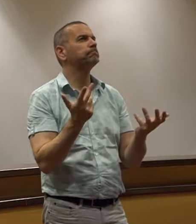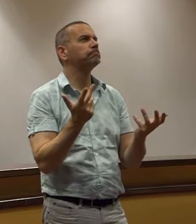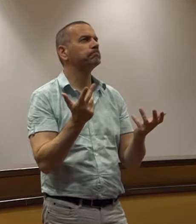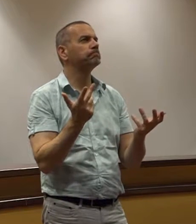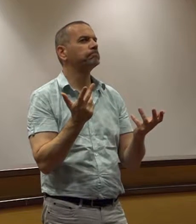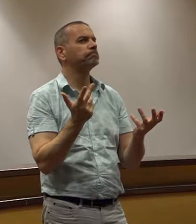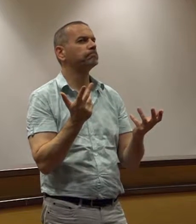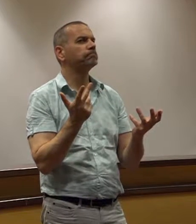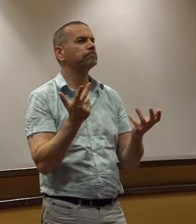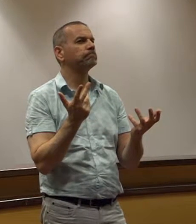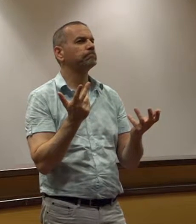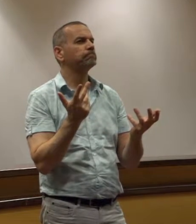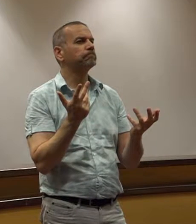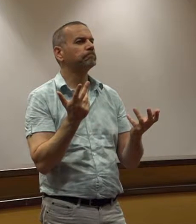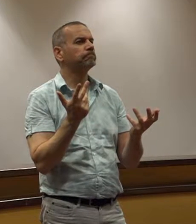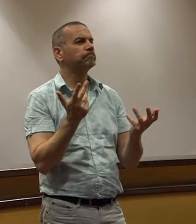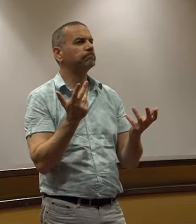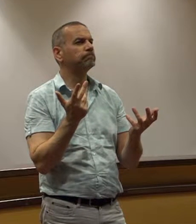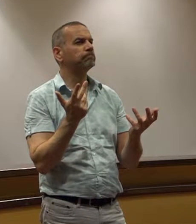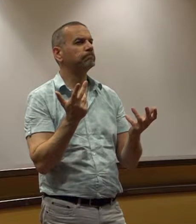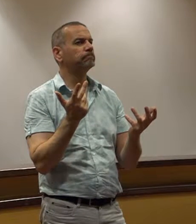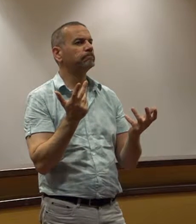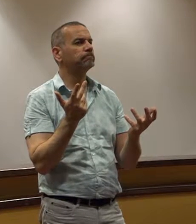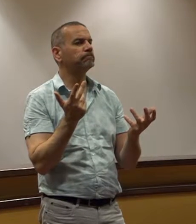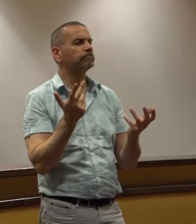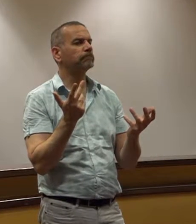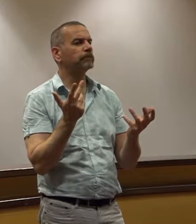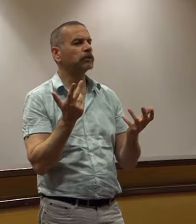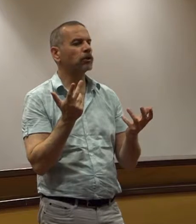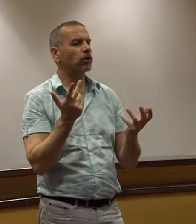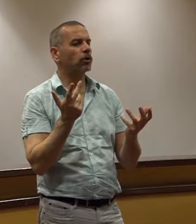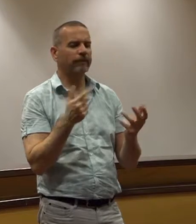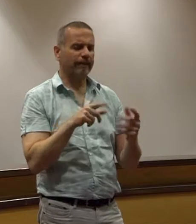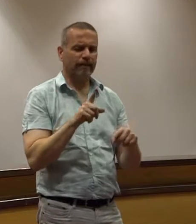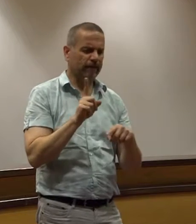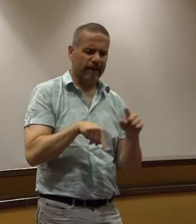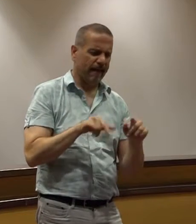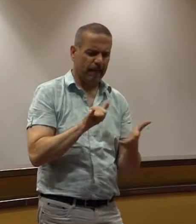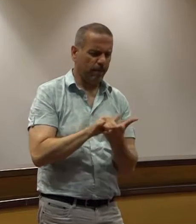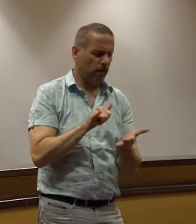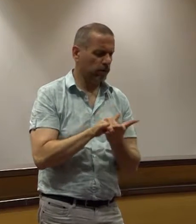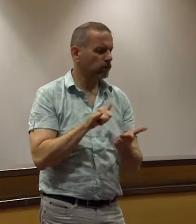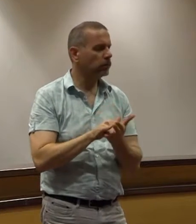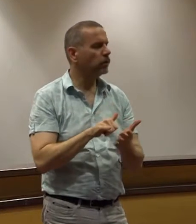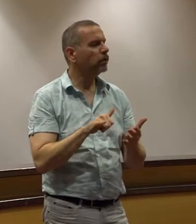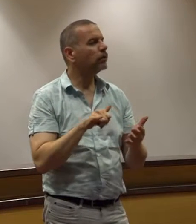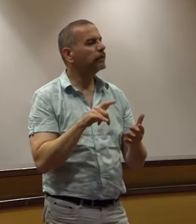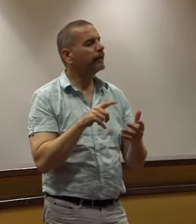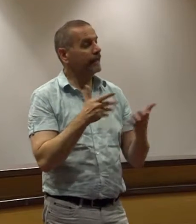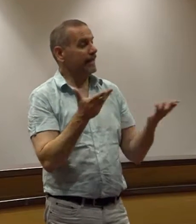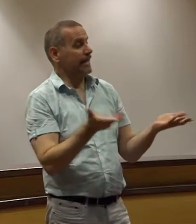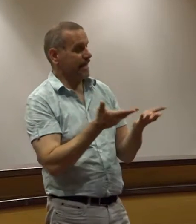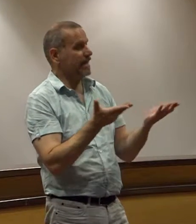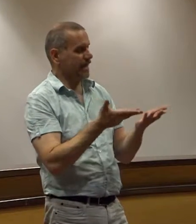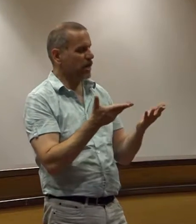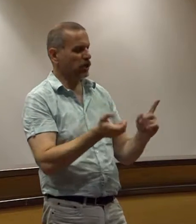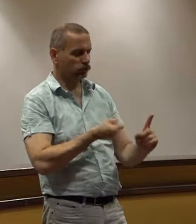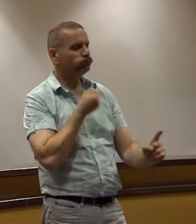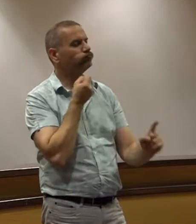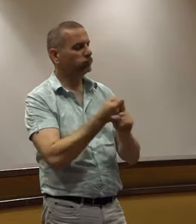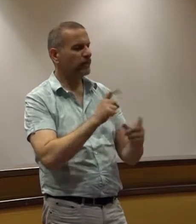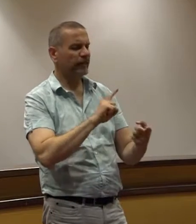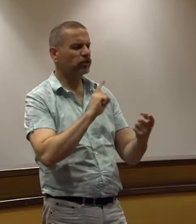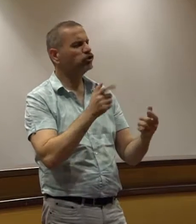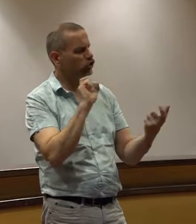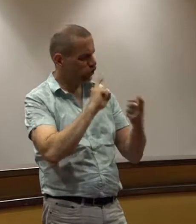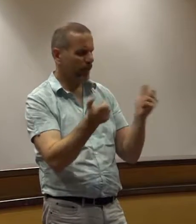just not making something possible. Here, it can change everything. Coming